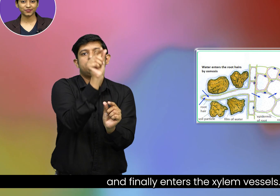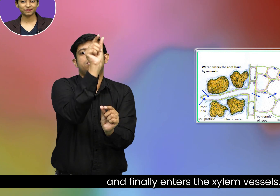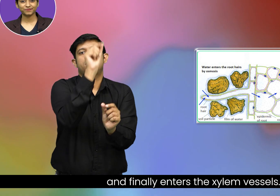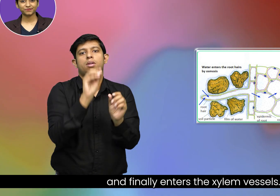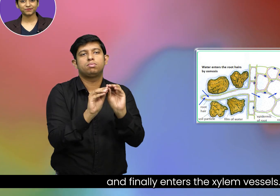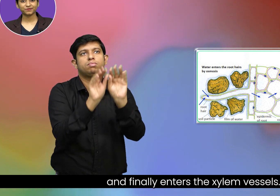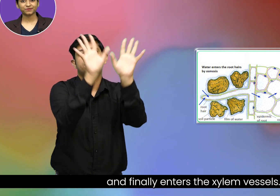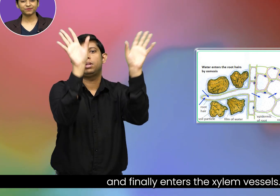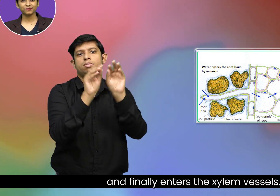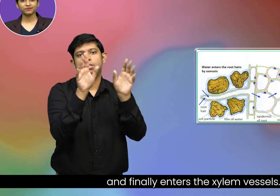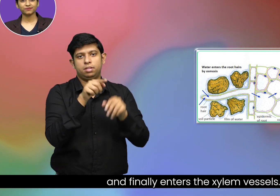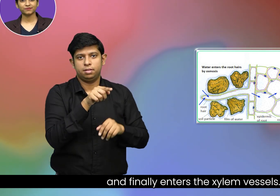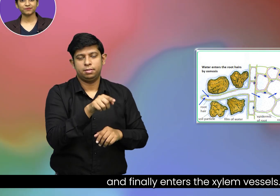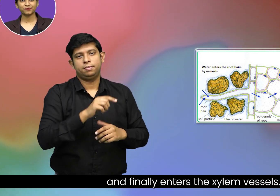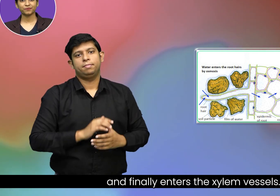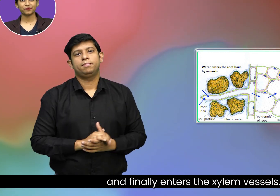vessels.